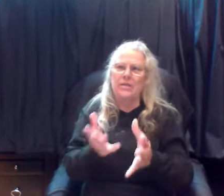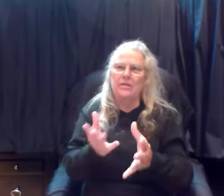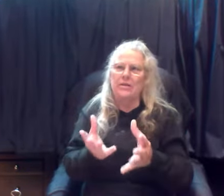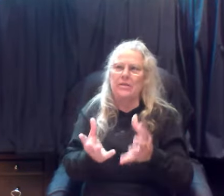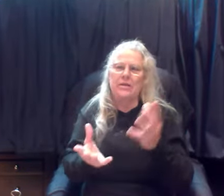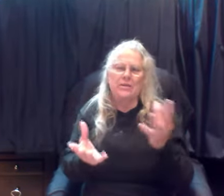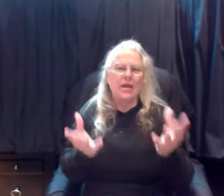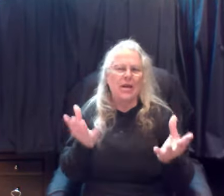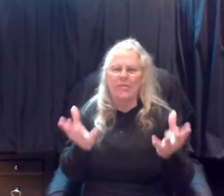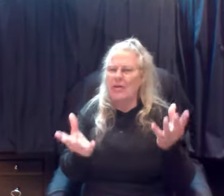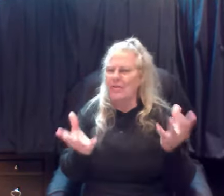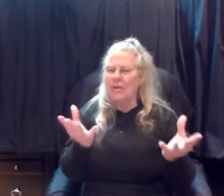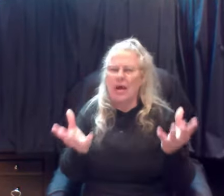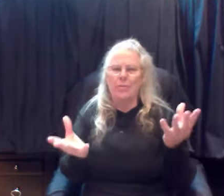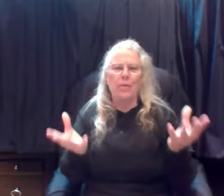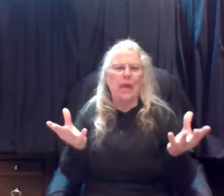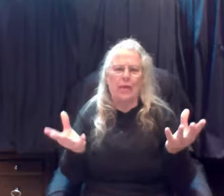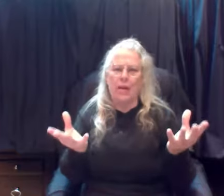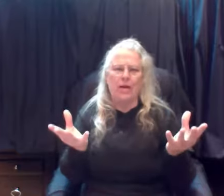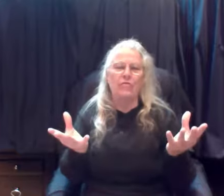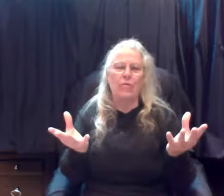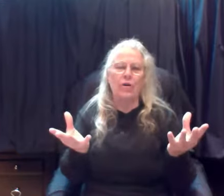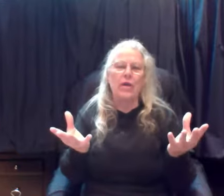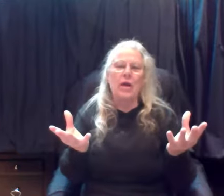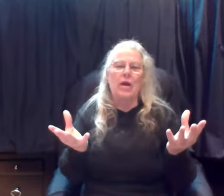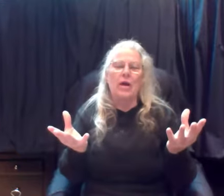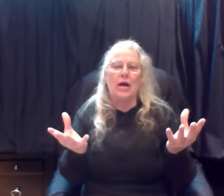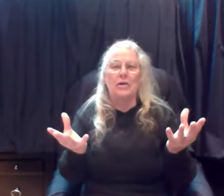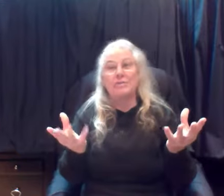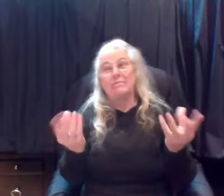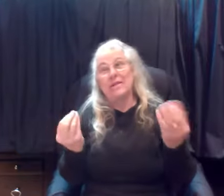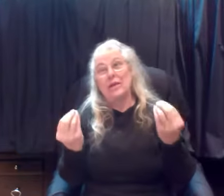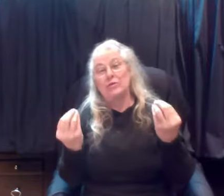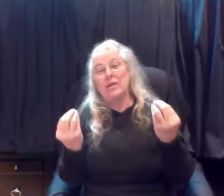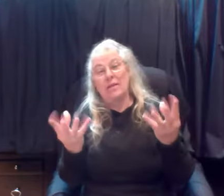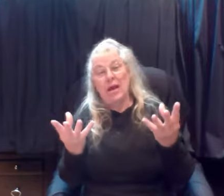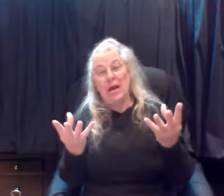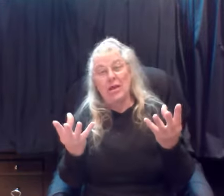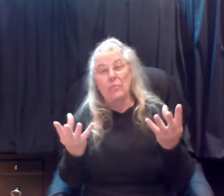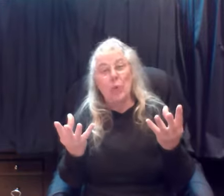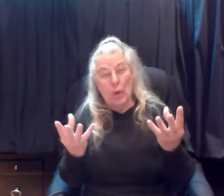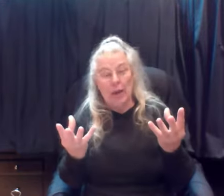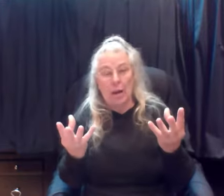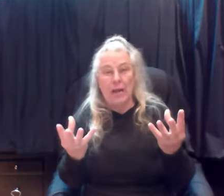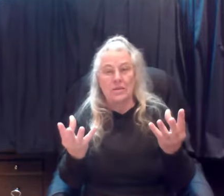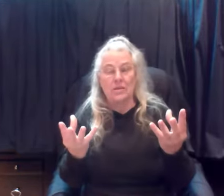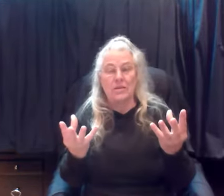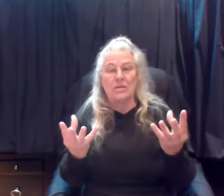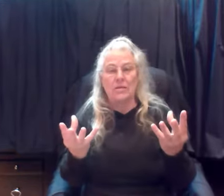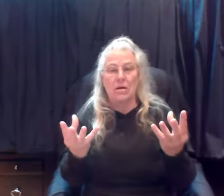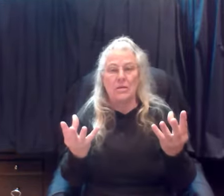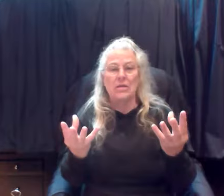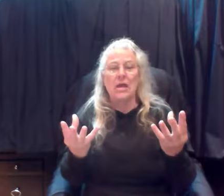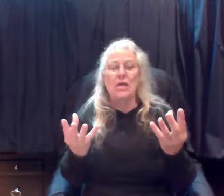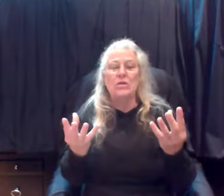There's kind of a play back and forth. They use a lot of poetic license in songs. So